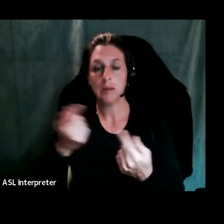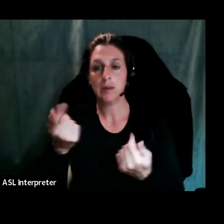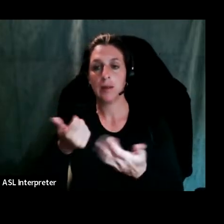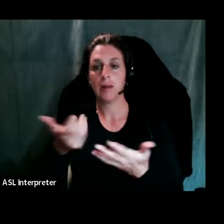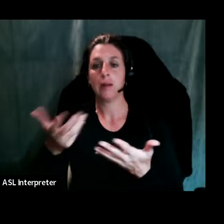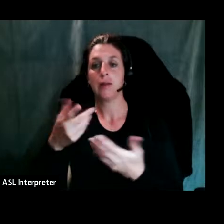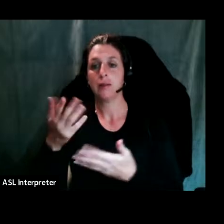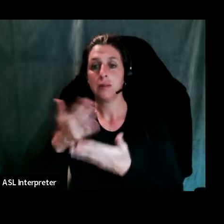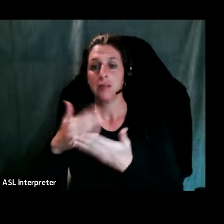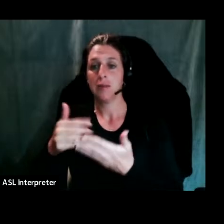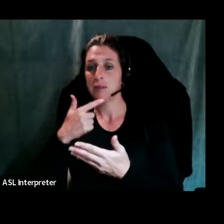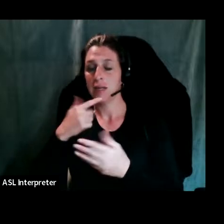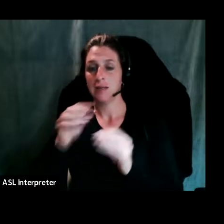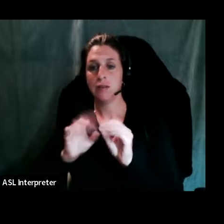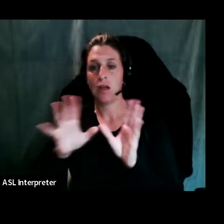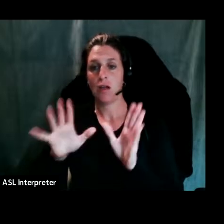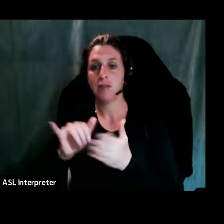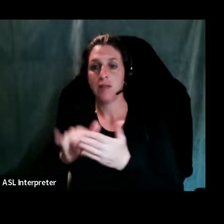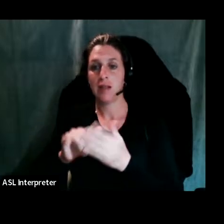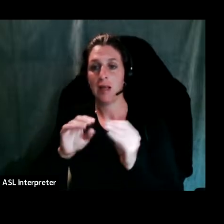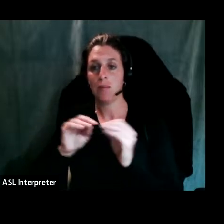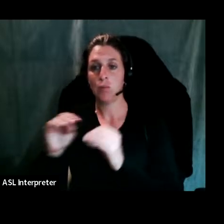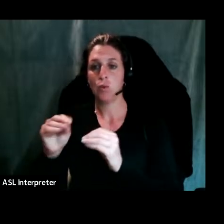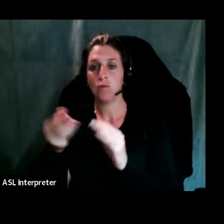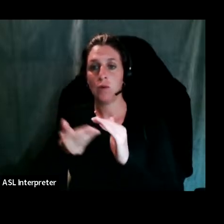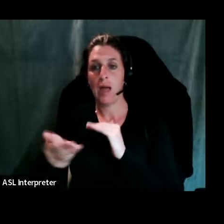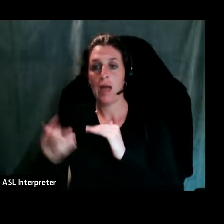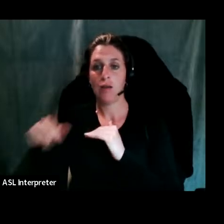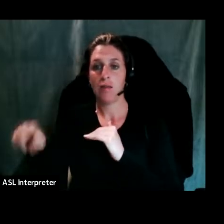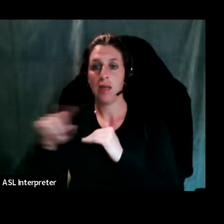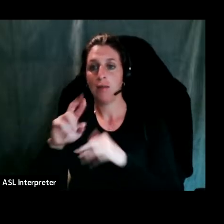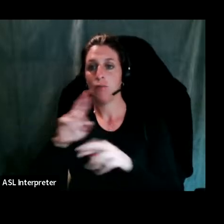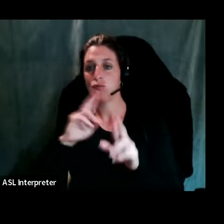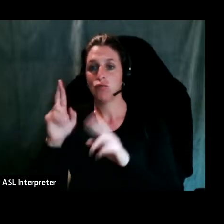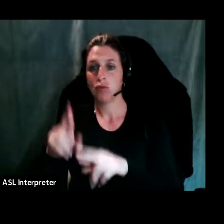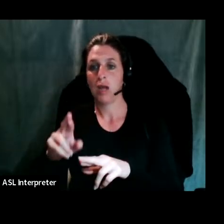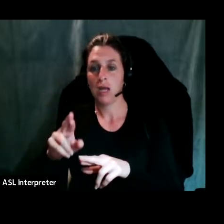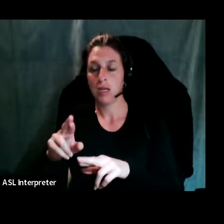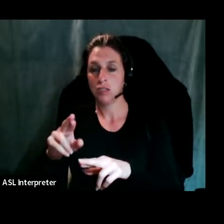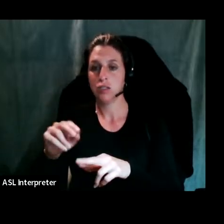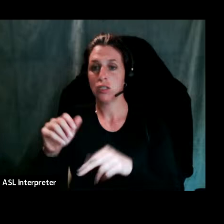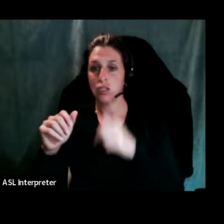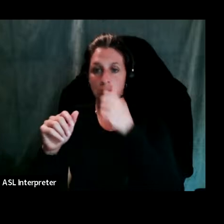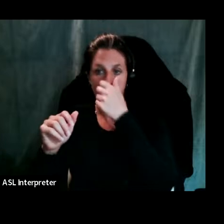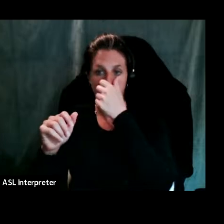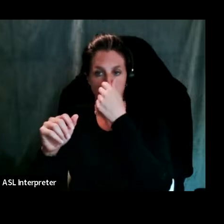that it's obvious that the move to hire them was reactionary, and